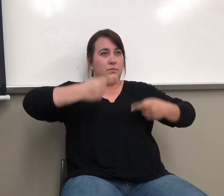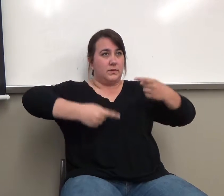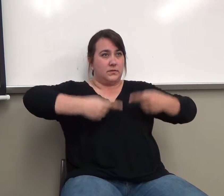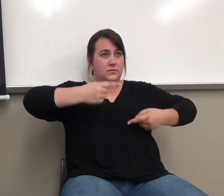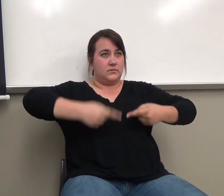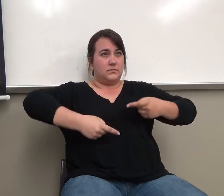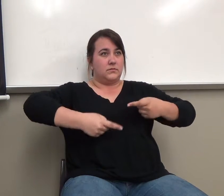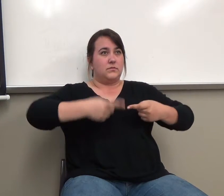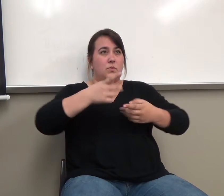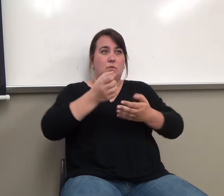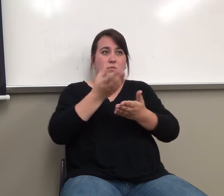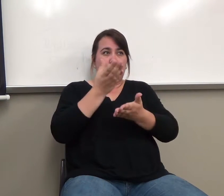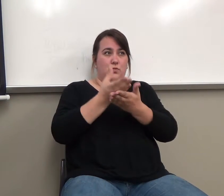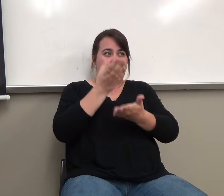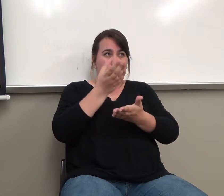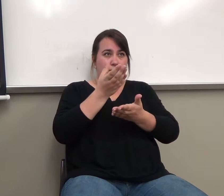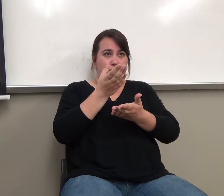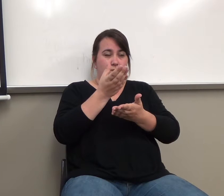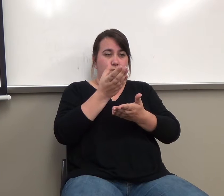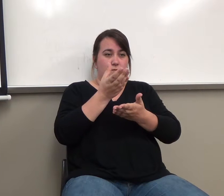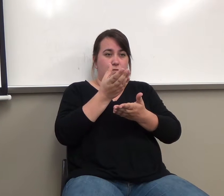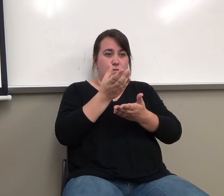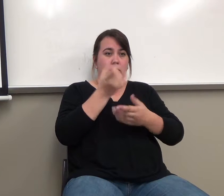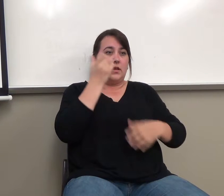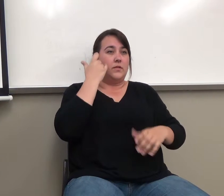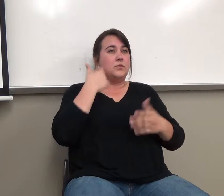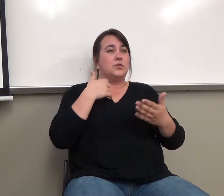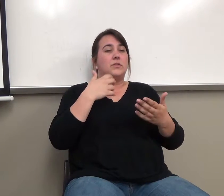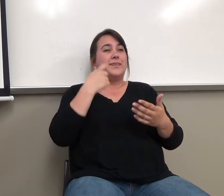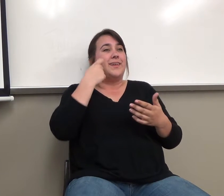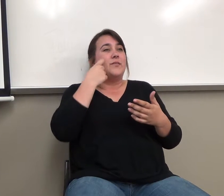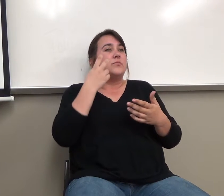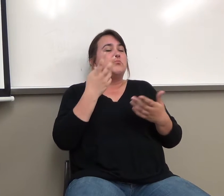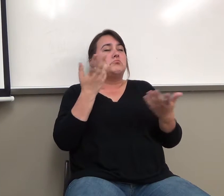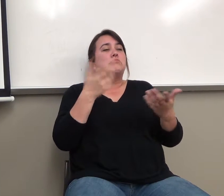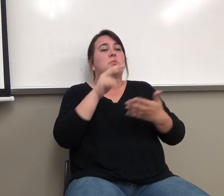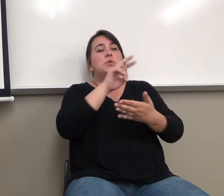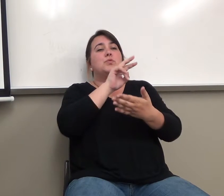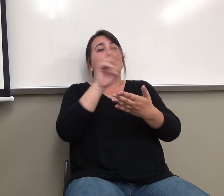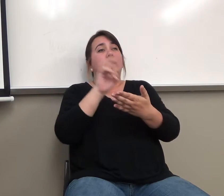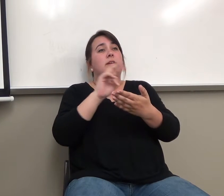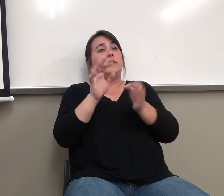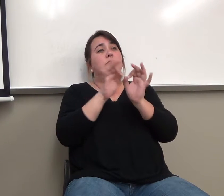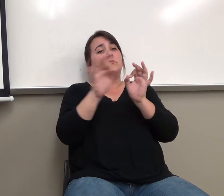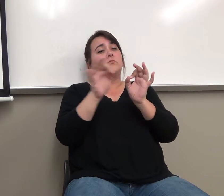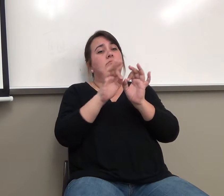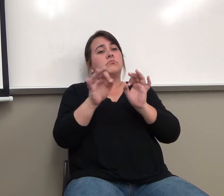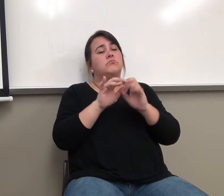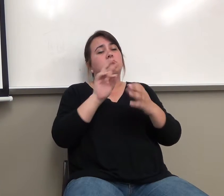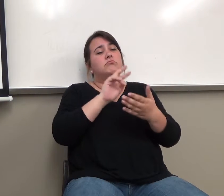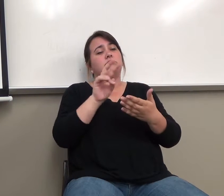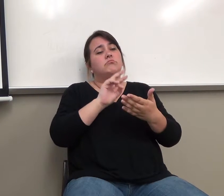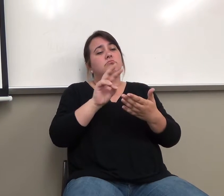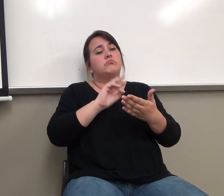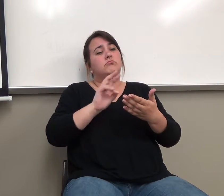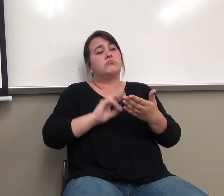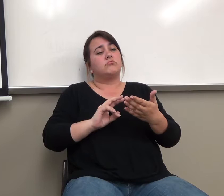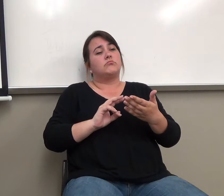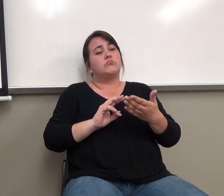like to prove, and if we just read these statements, each one of these statements here, and ask